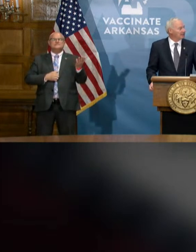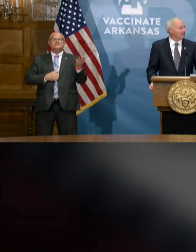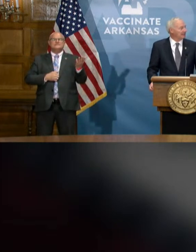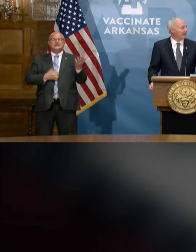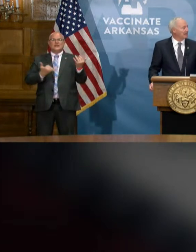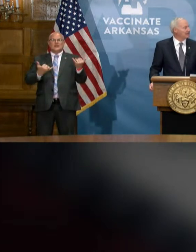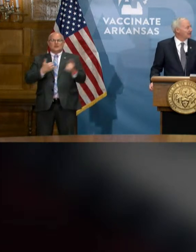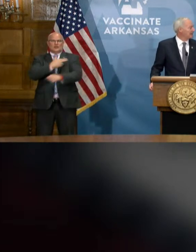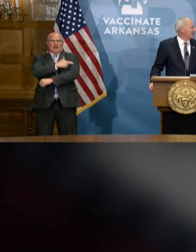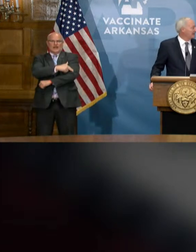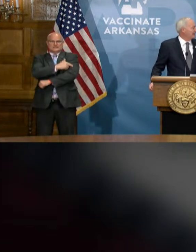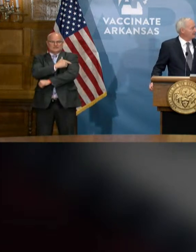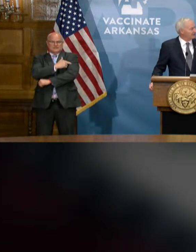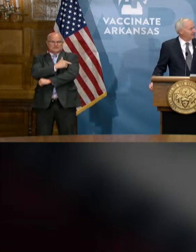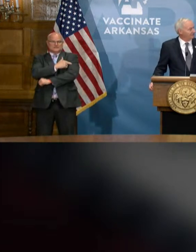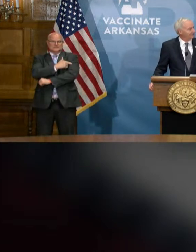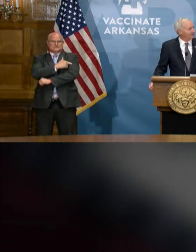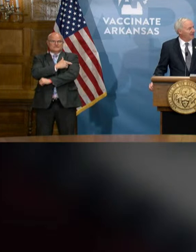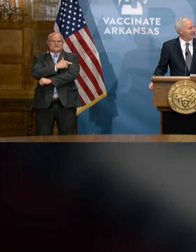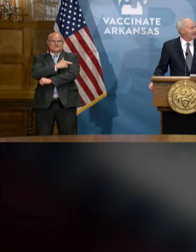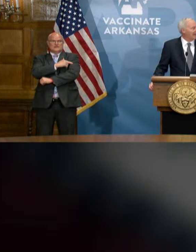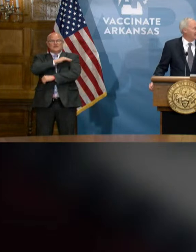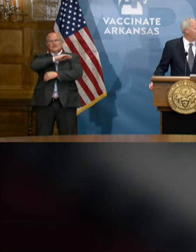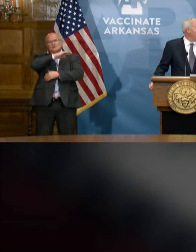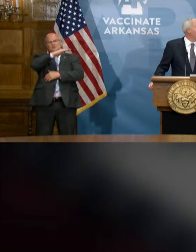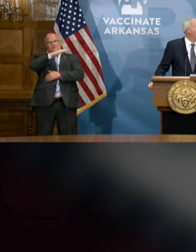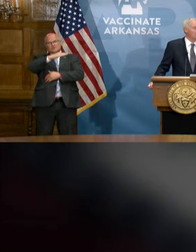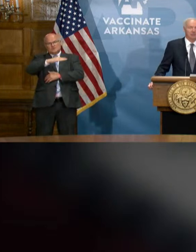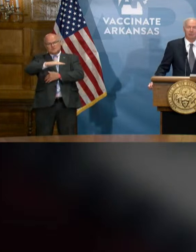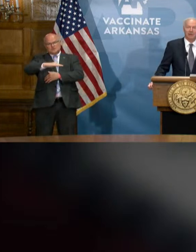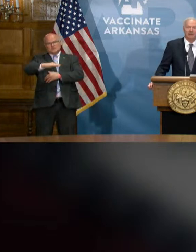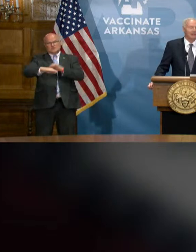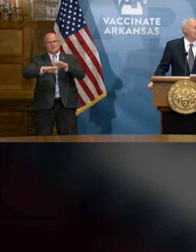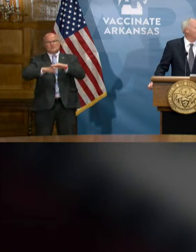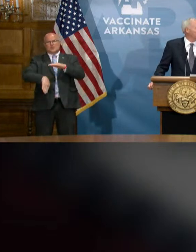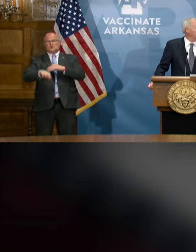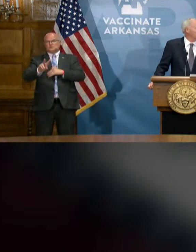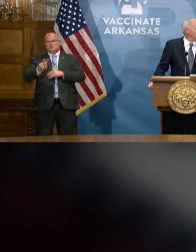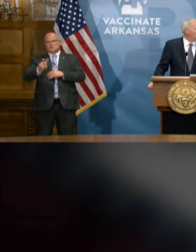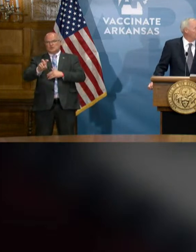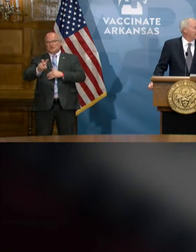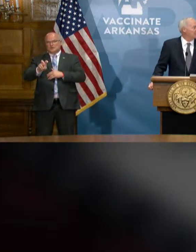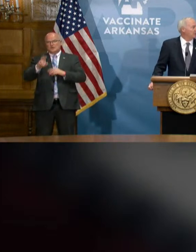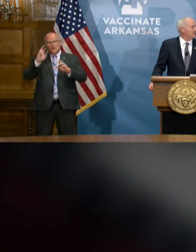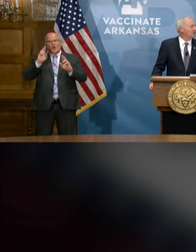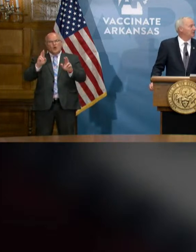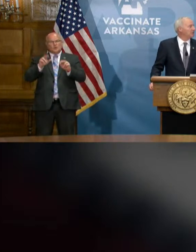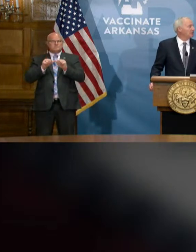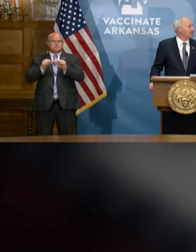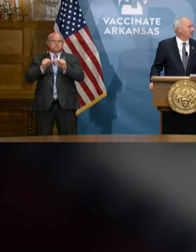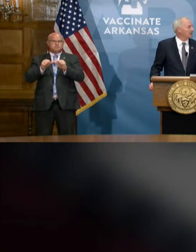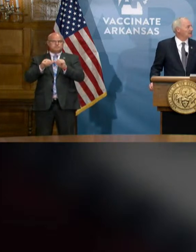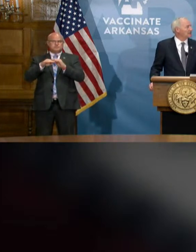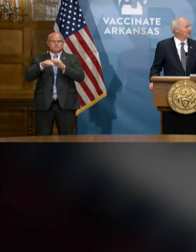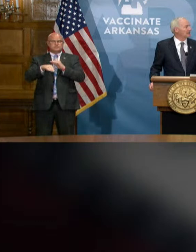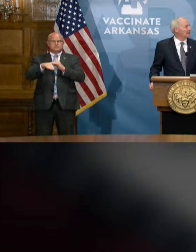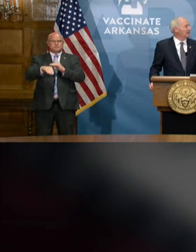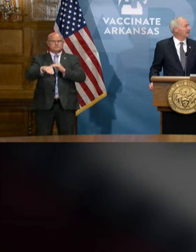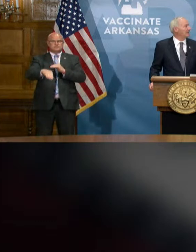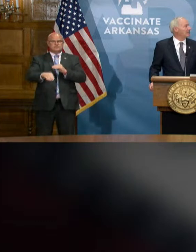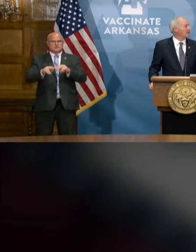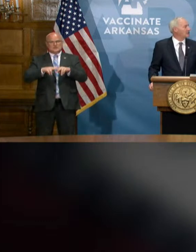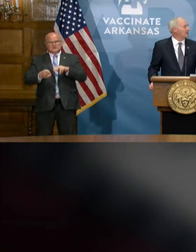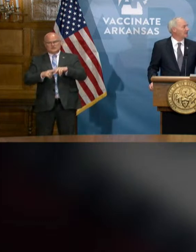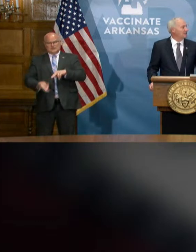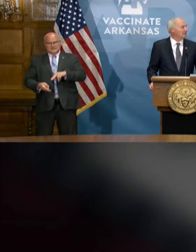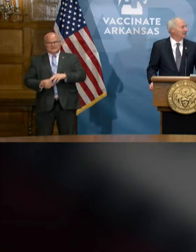currently hospitalized. It's flattened out at below 200. We hope that that will continue to decrease.